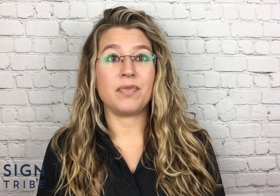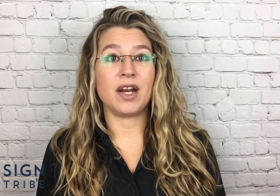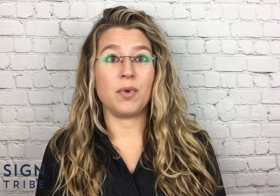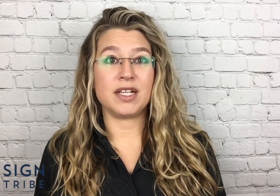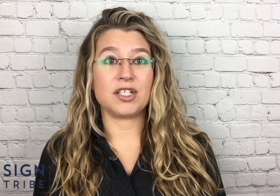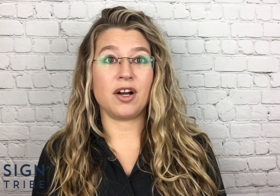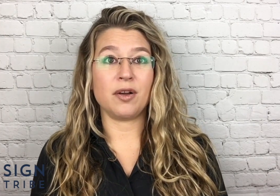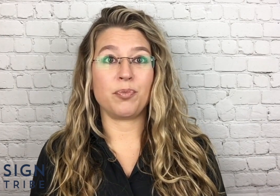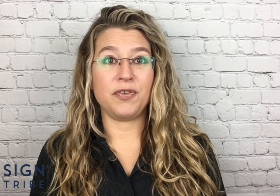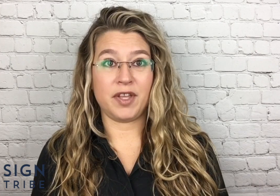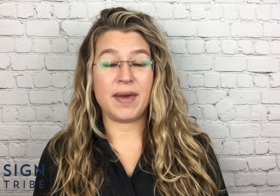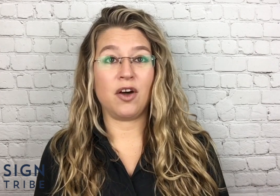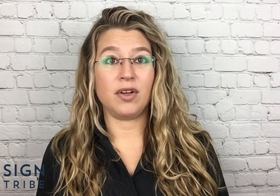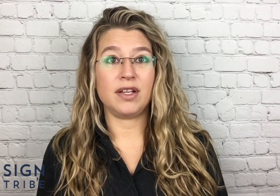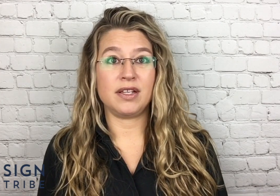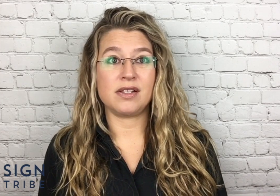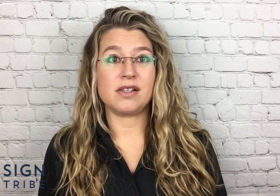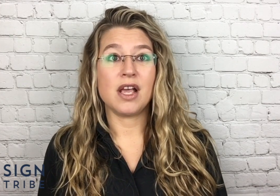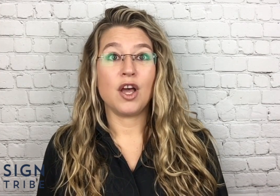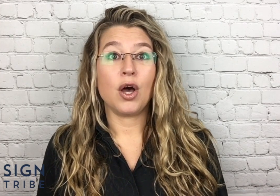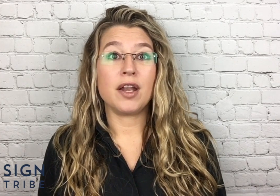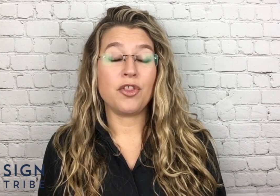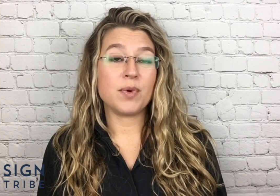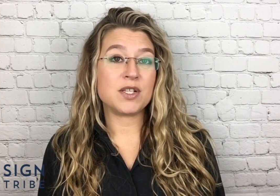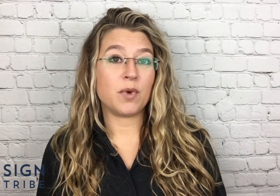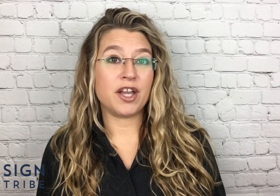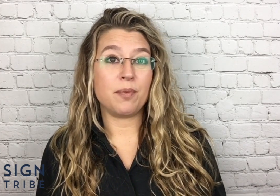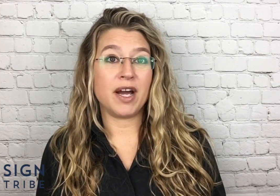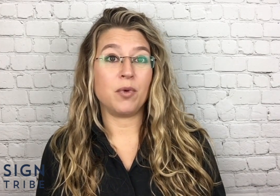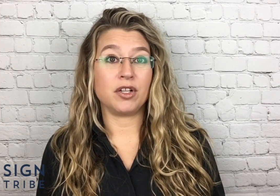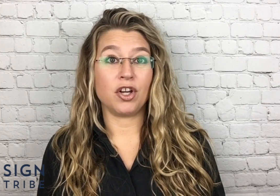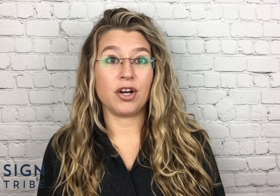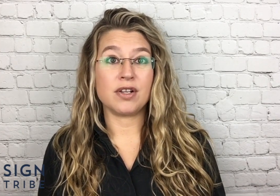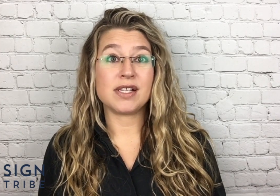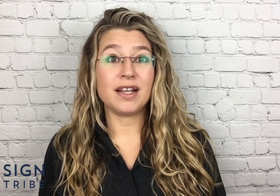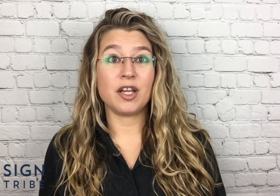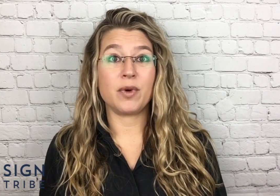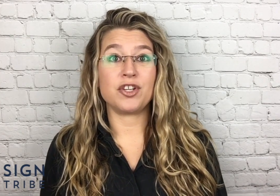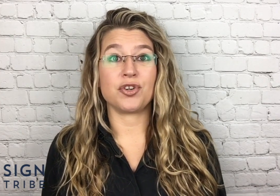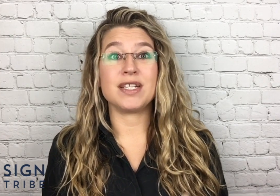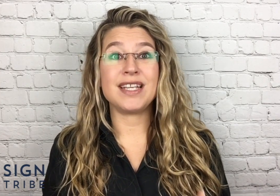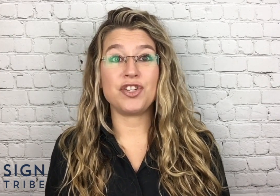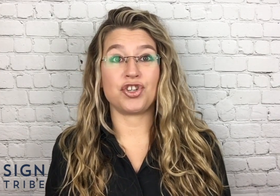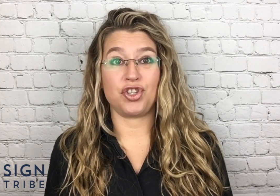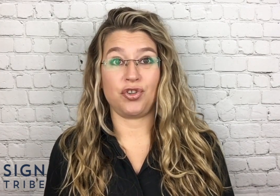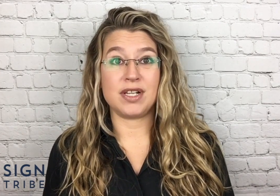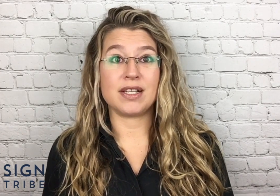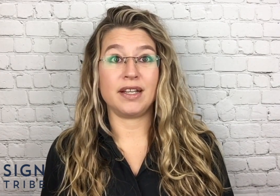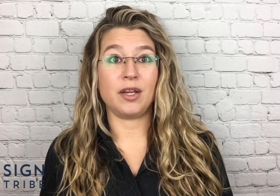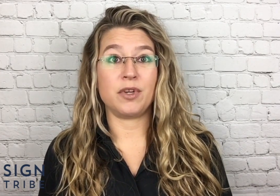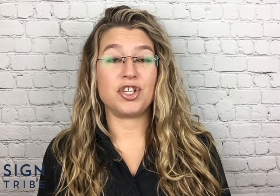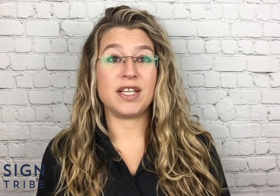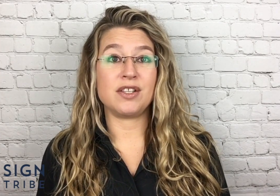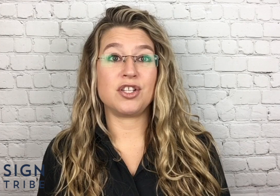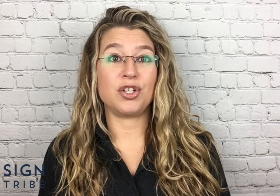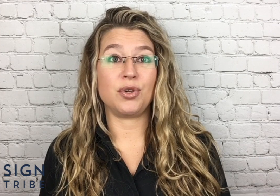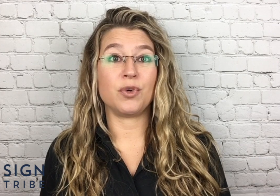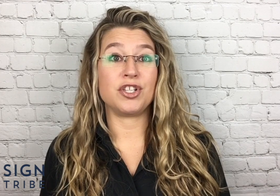wanted to talk briefly about is another reason why you might want to learn sign language or teach your children sign language is to